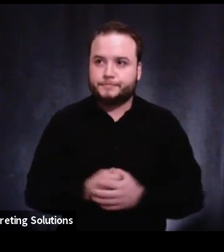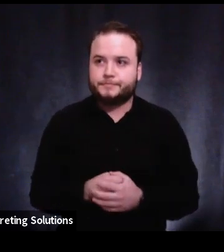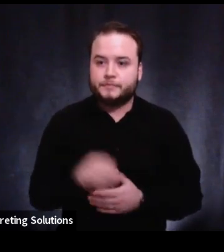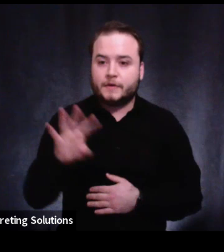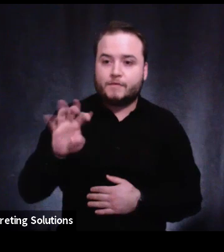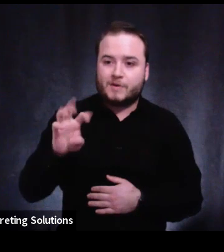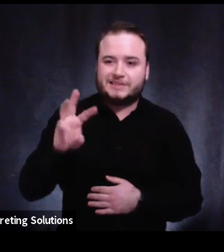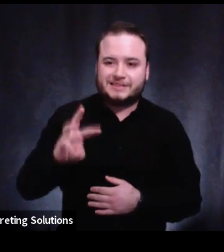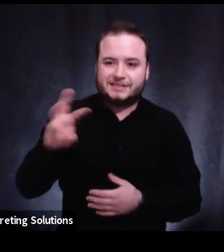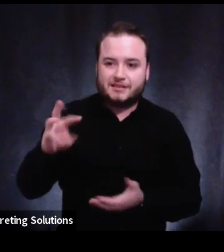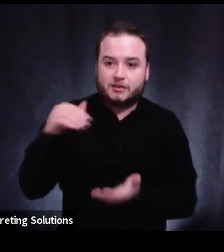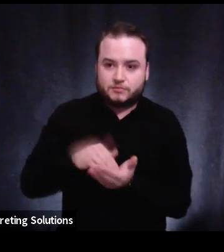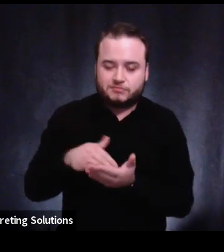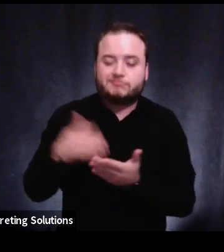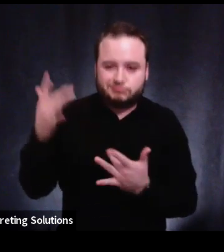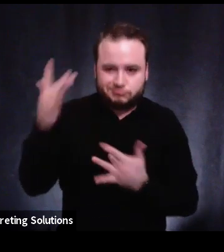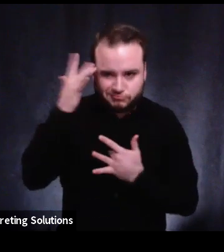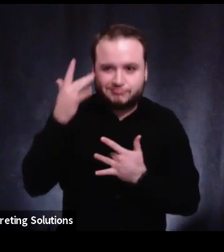466,000 confirmed cases.